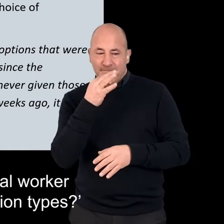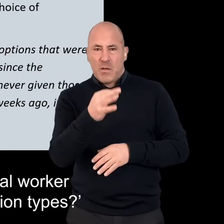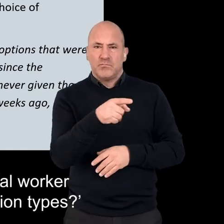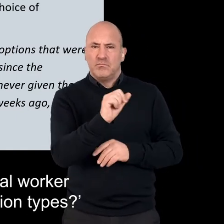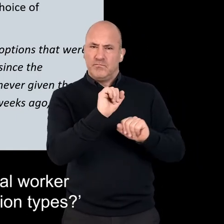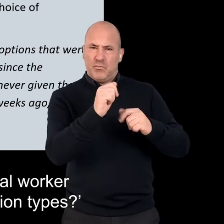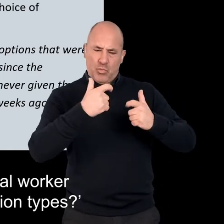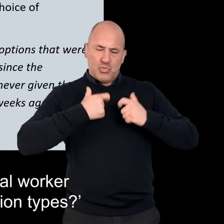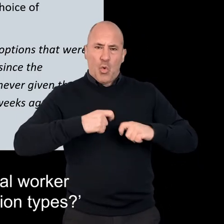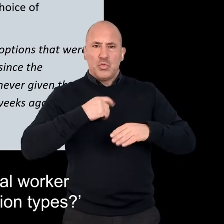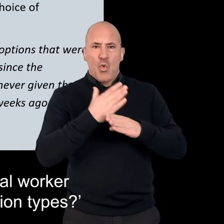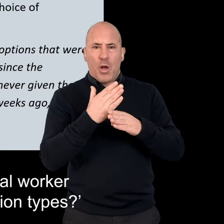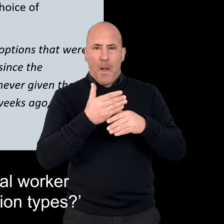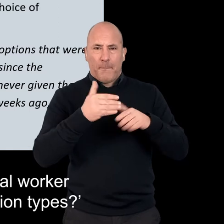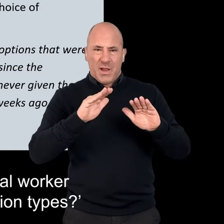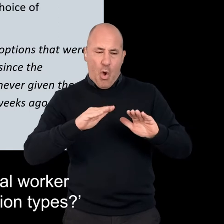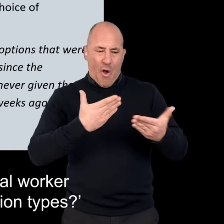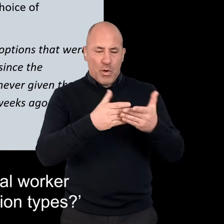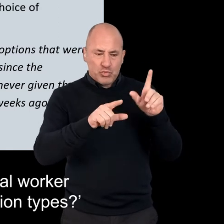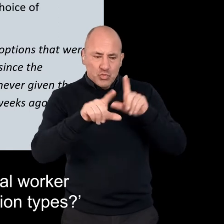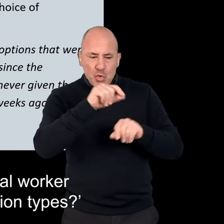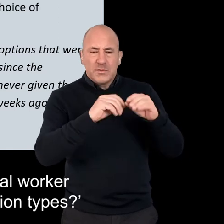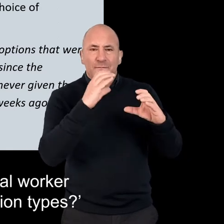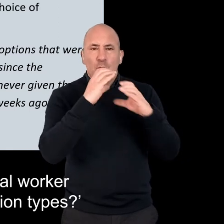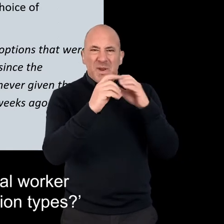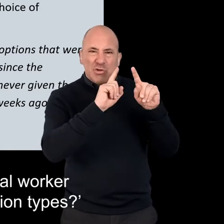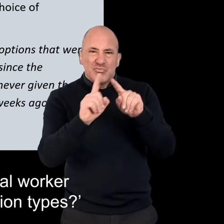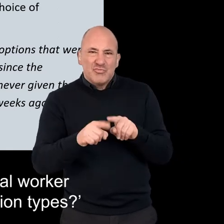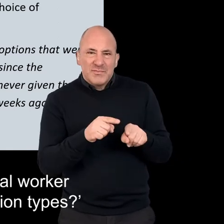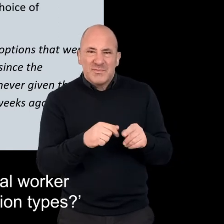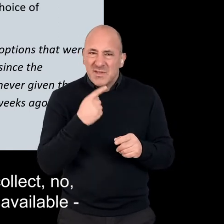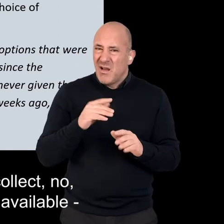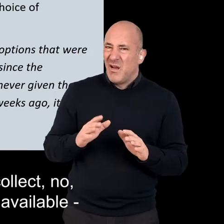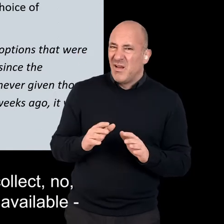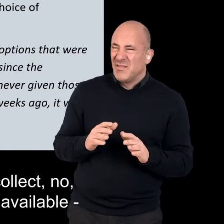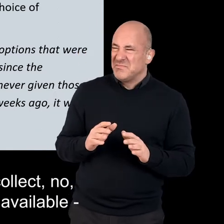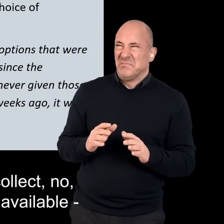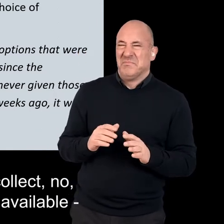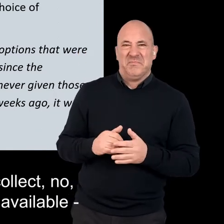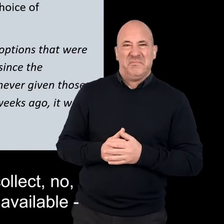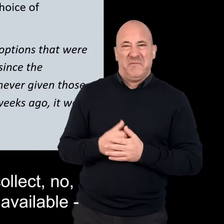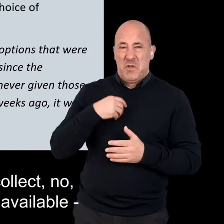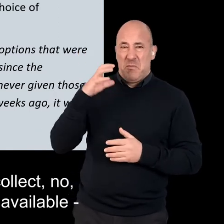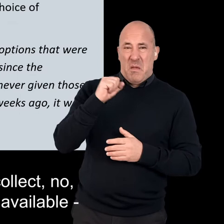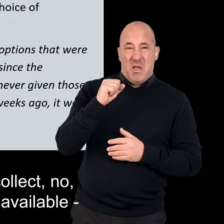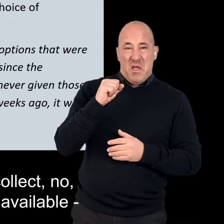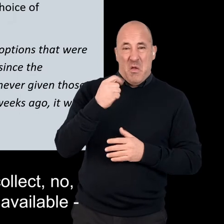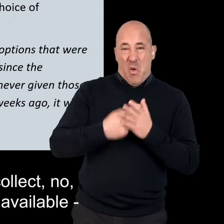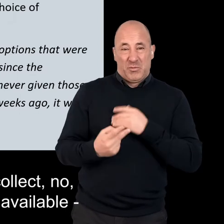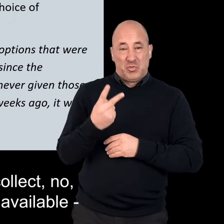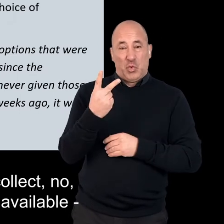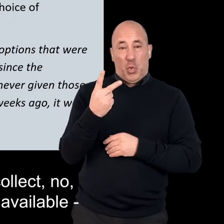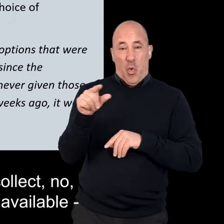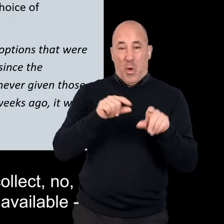When we asked them, did your social worker ever offer you a choice of communication types, they said, not really. As far as I